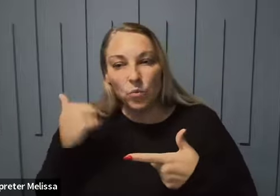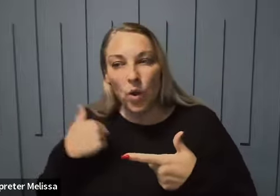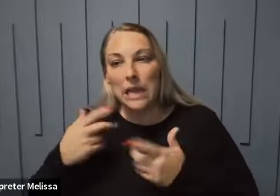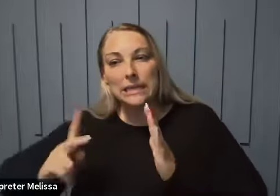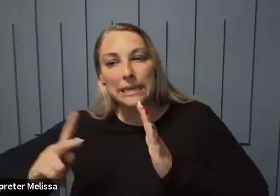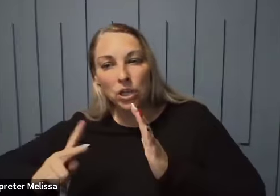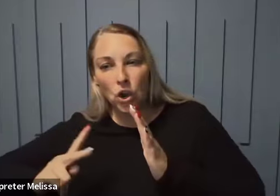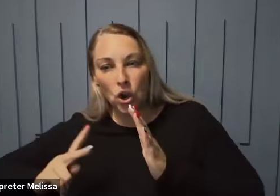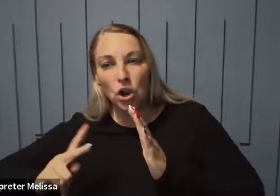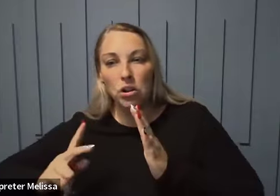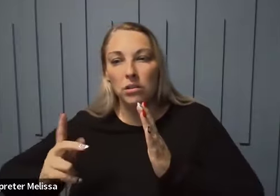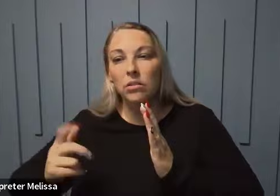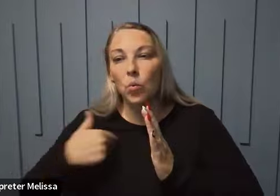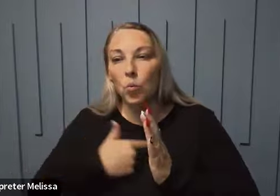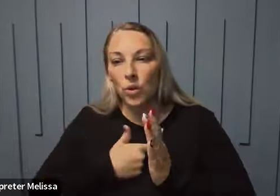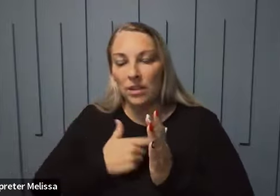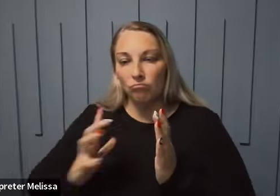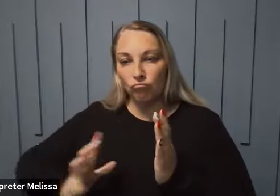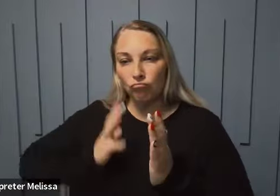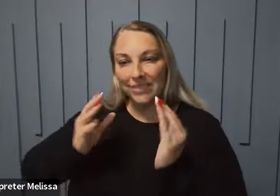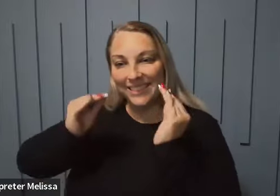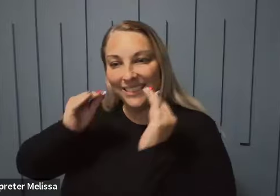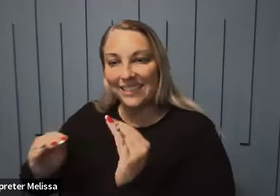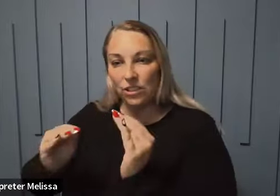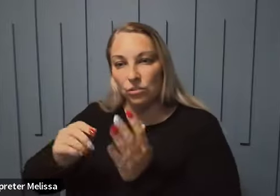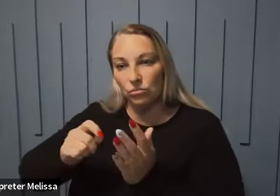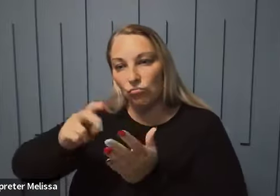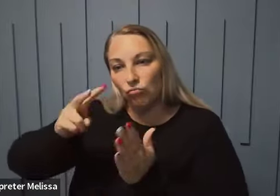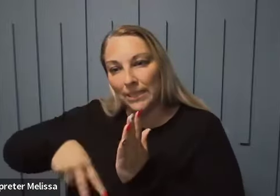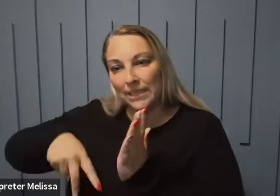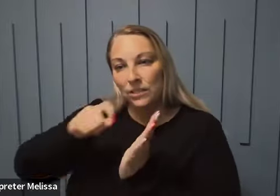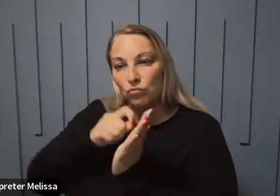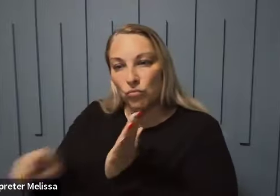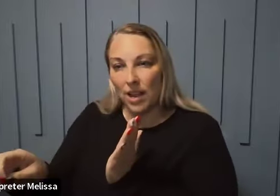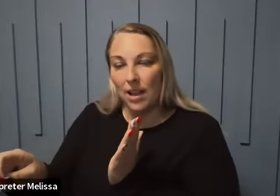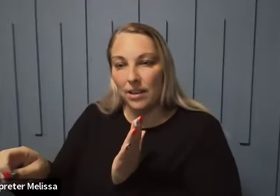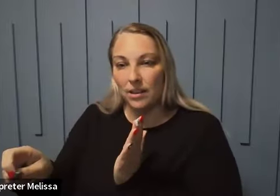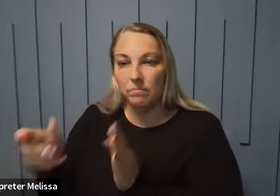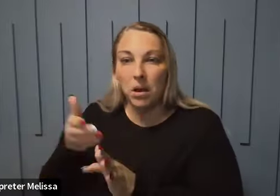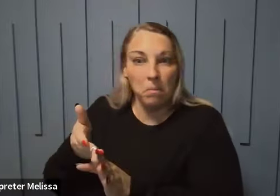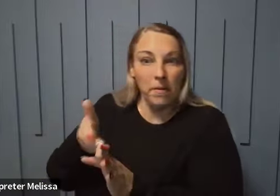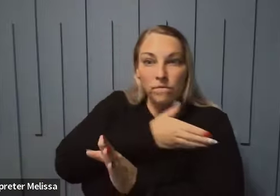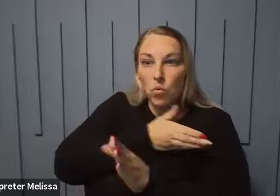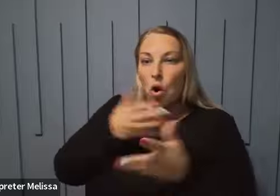that formal process of teaching the English language in its secondary form started for most of us.